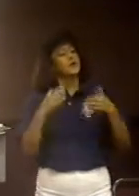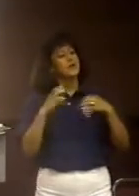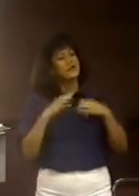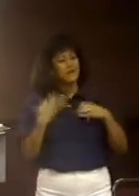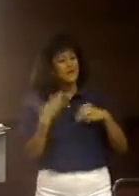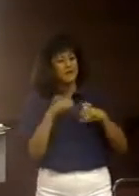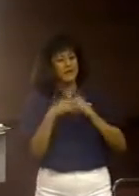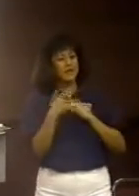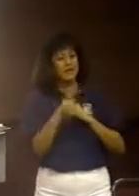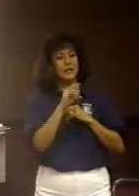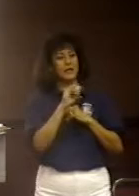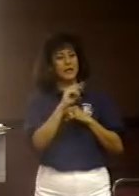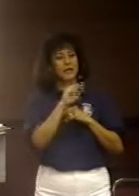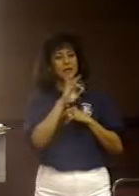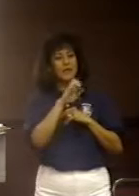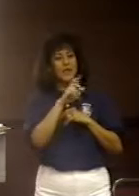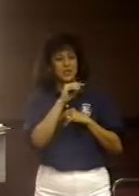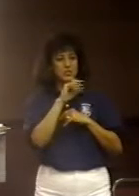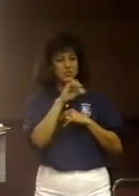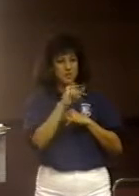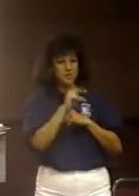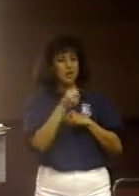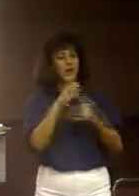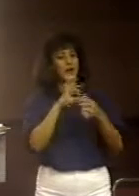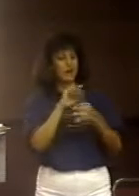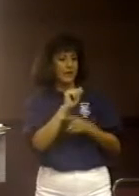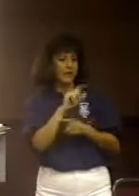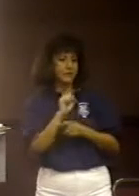the inflections of ASL. Now,